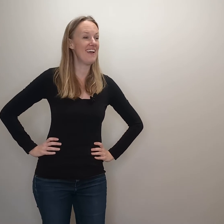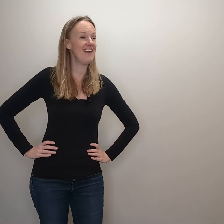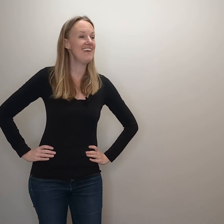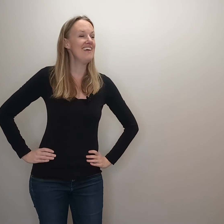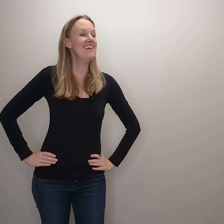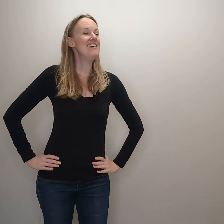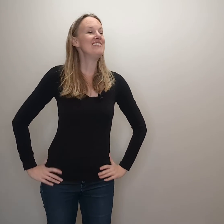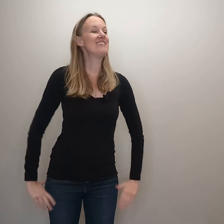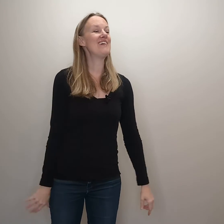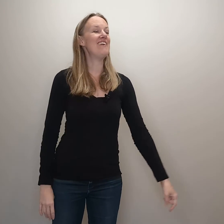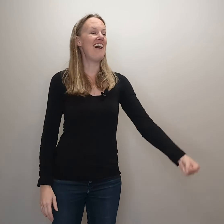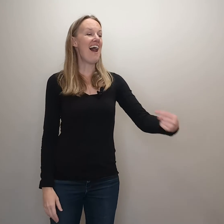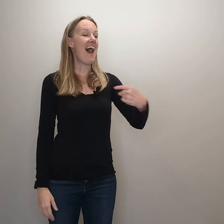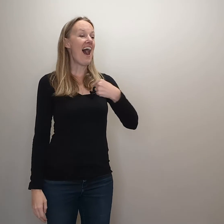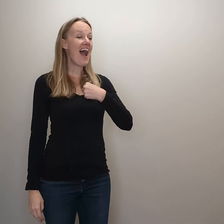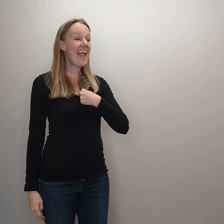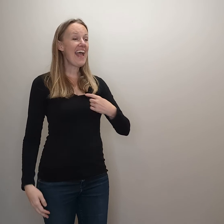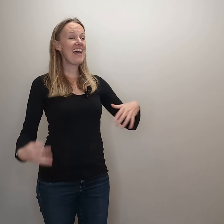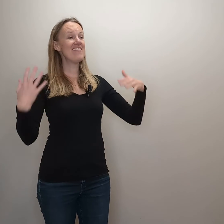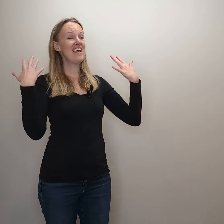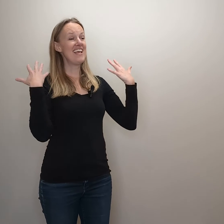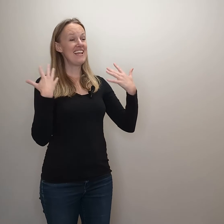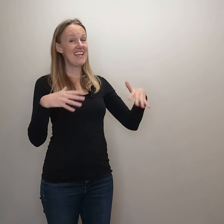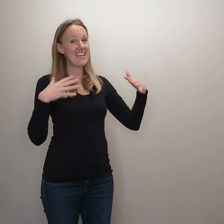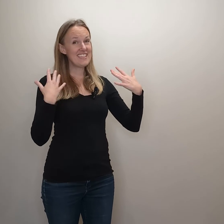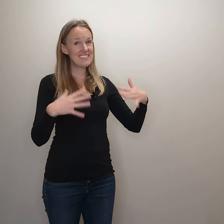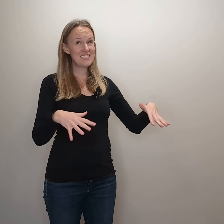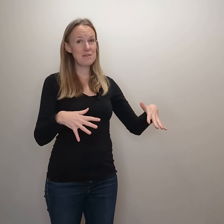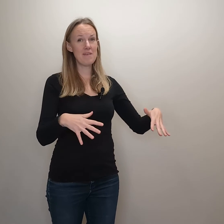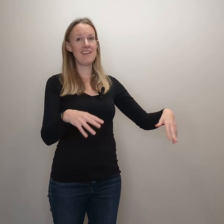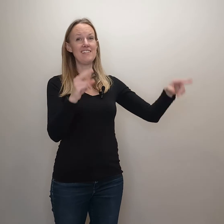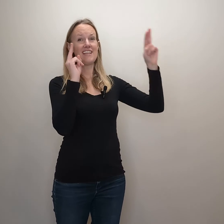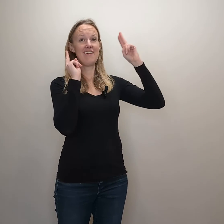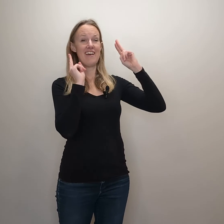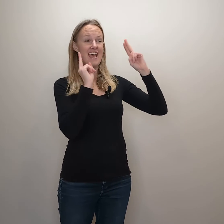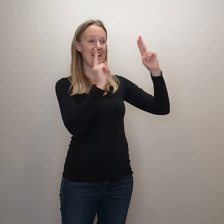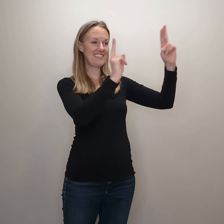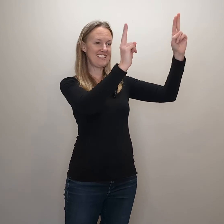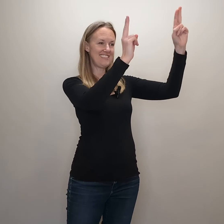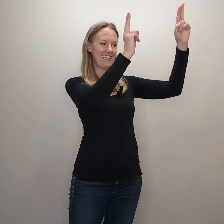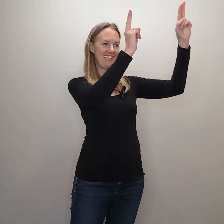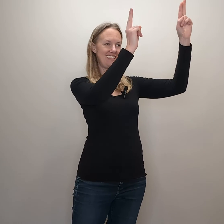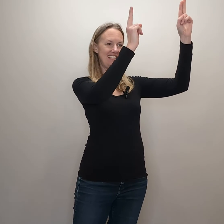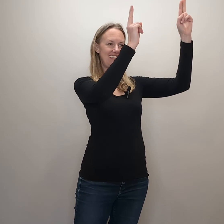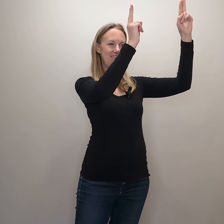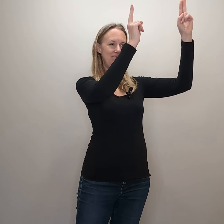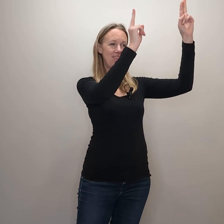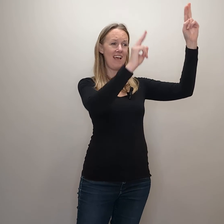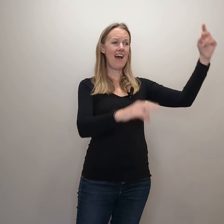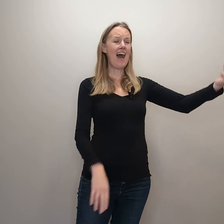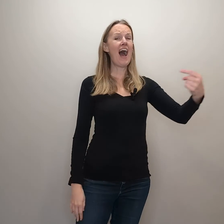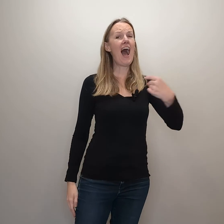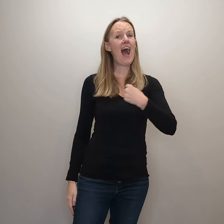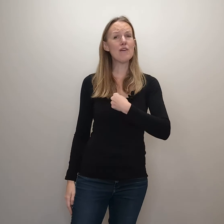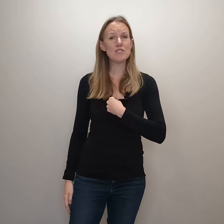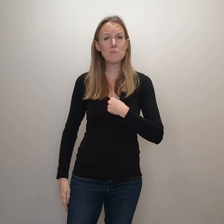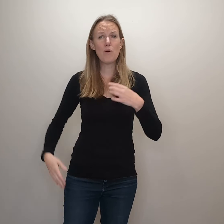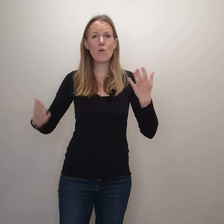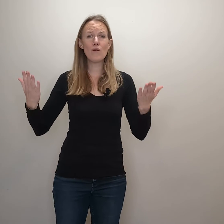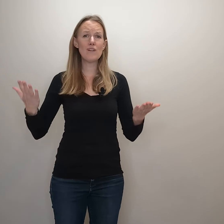okay? So, I am an instrument of exaltation. I was